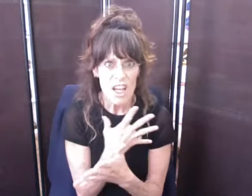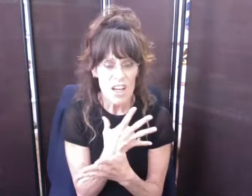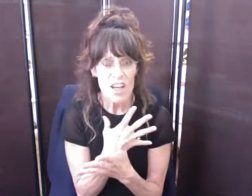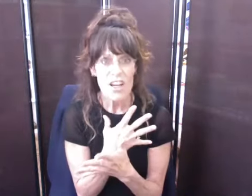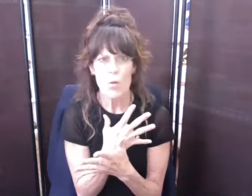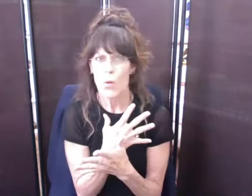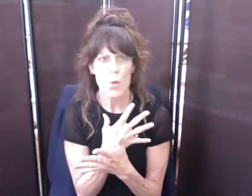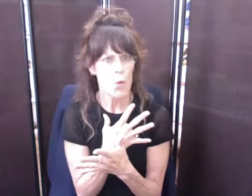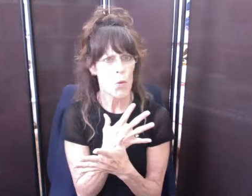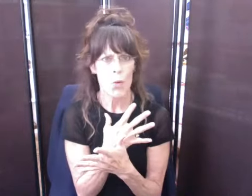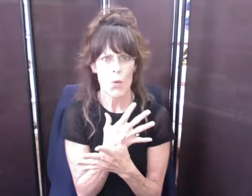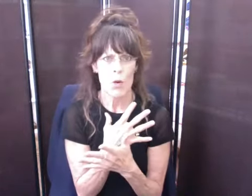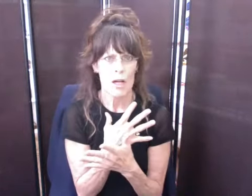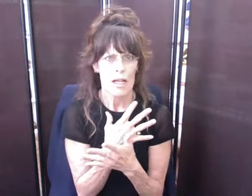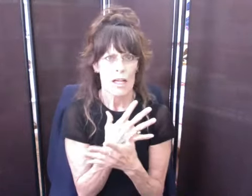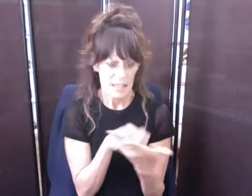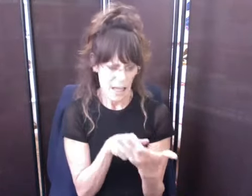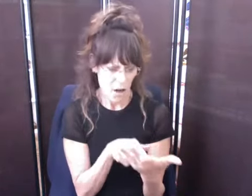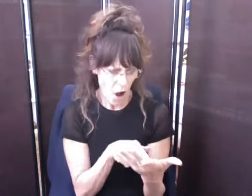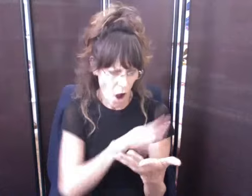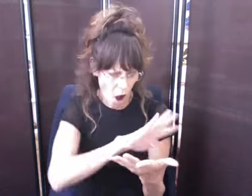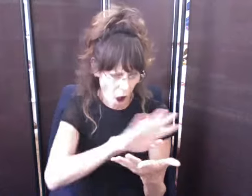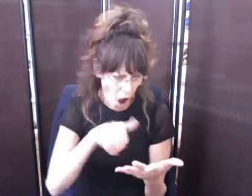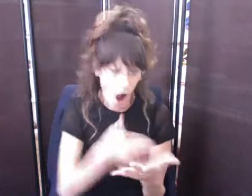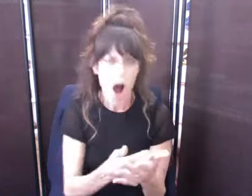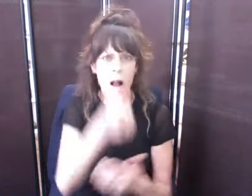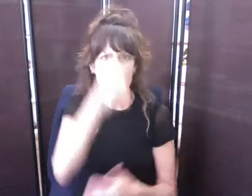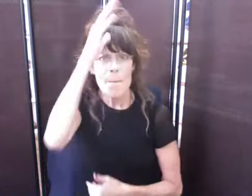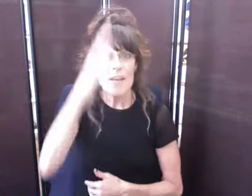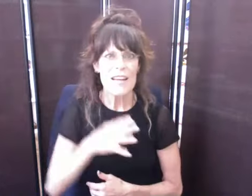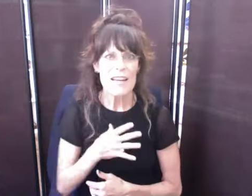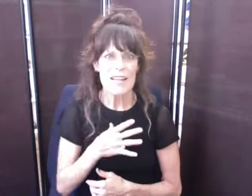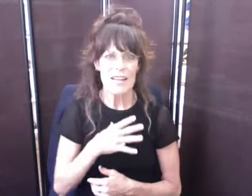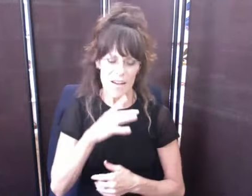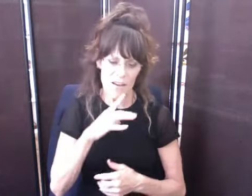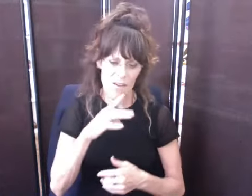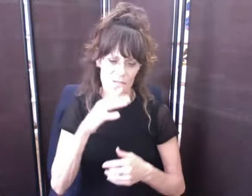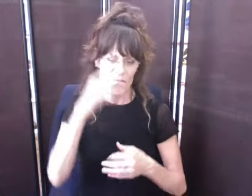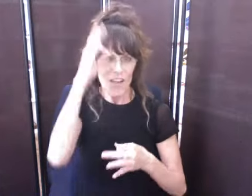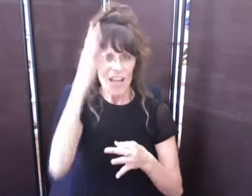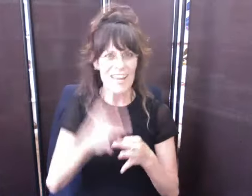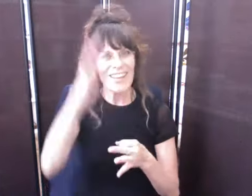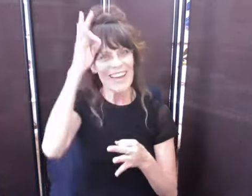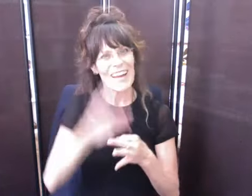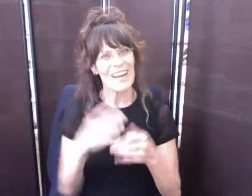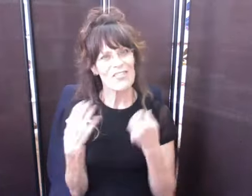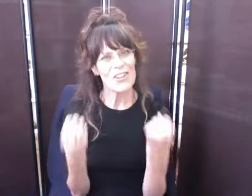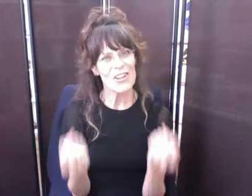this spot and it said that all men of faith have courage. And we talked about courage for a little bit. I want to make sure I'm not late here.